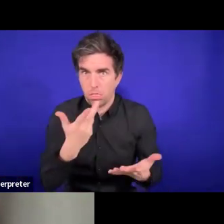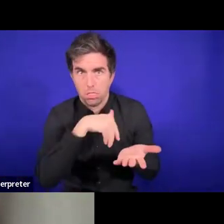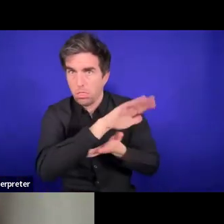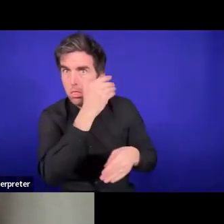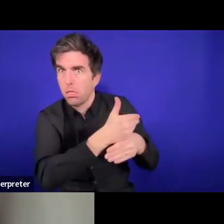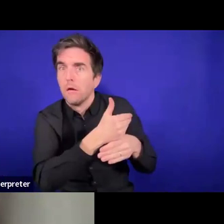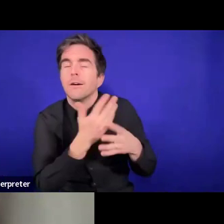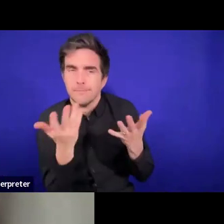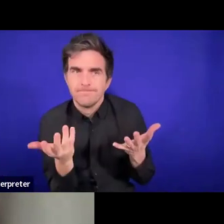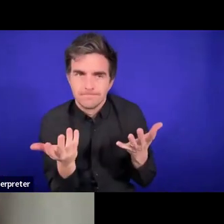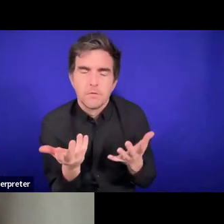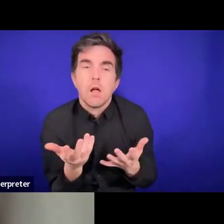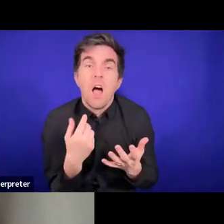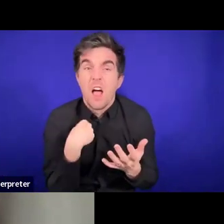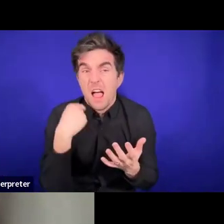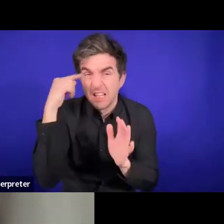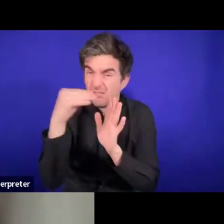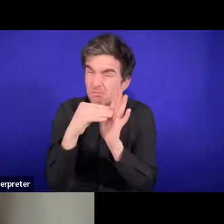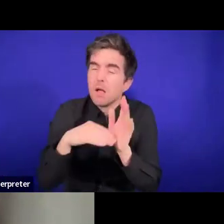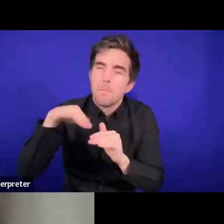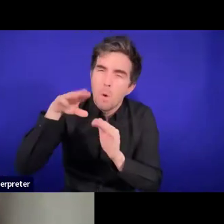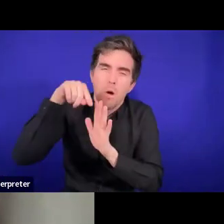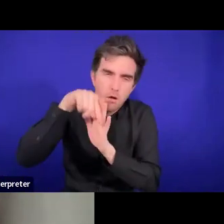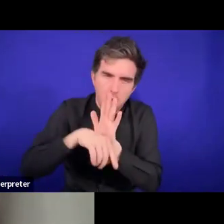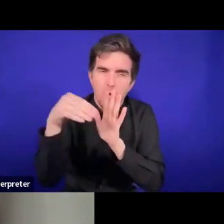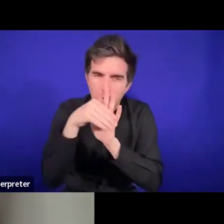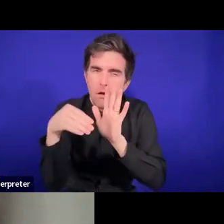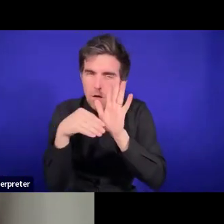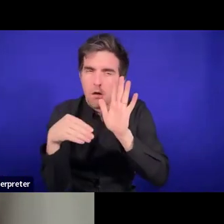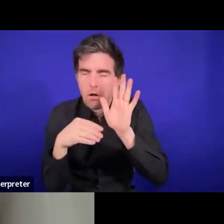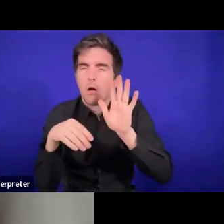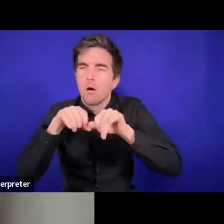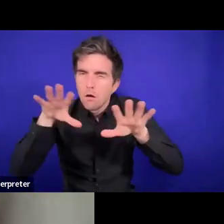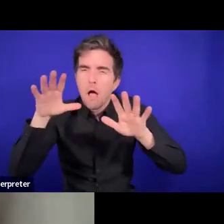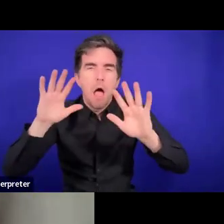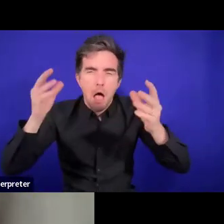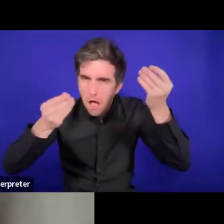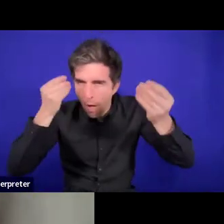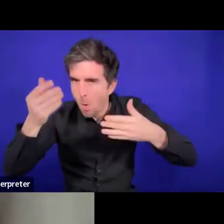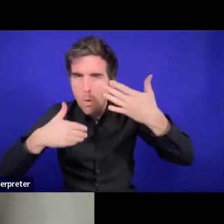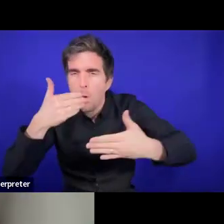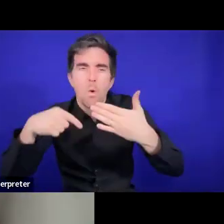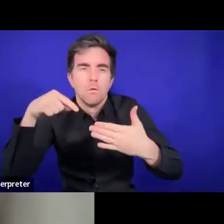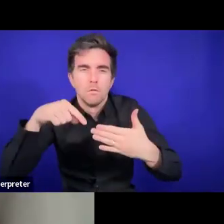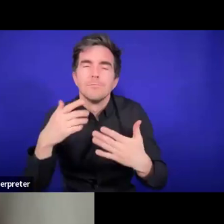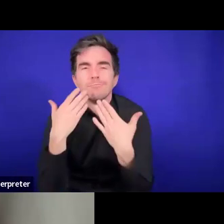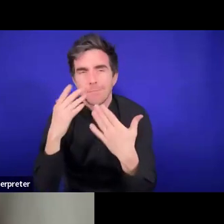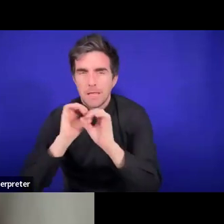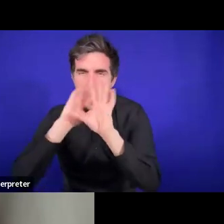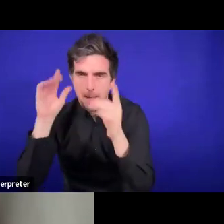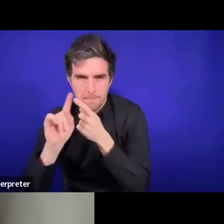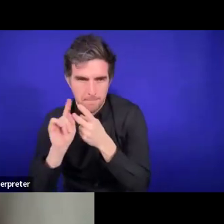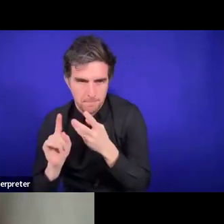consider. Melk, I can see you've got your hand up, so over to you. Thank you, Matthew. I think I just want to quickly